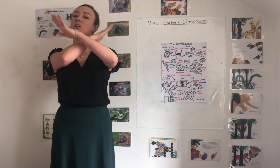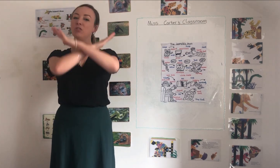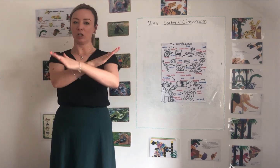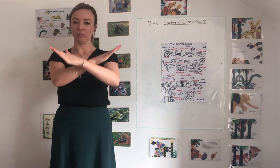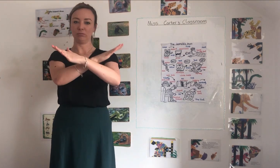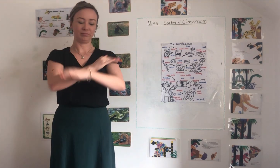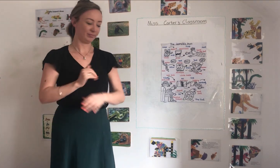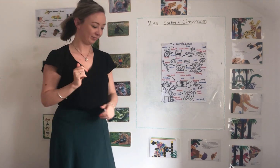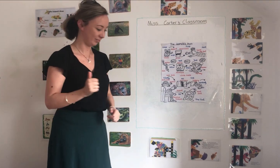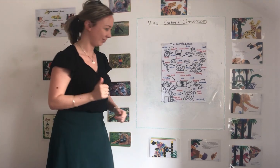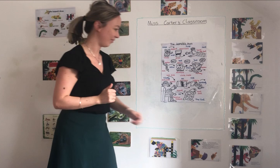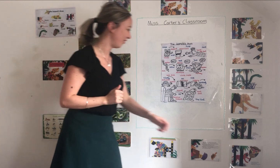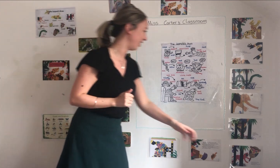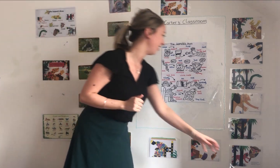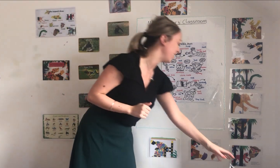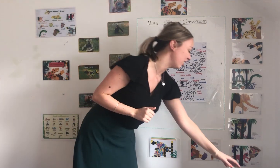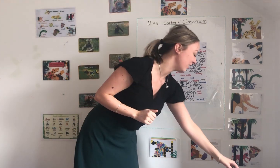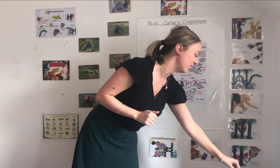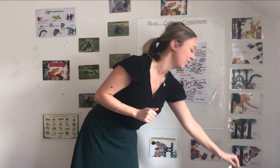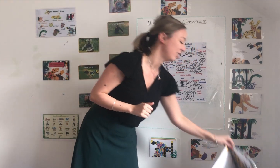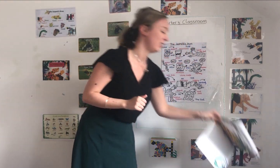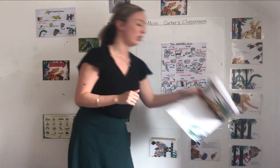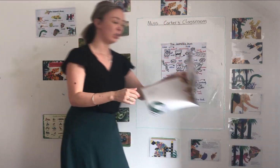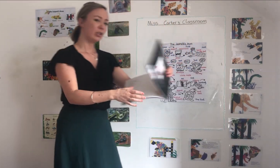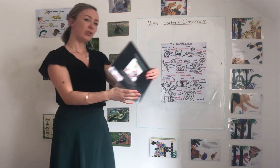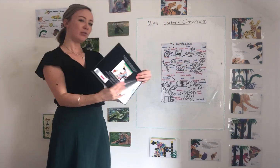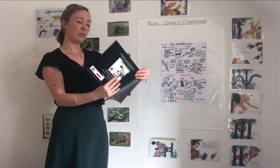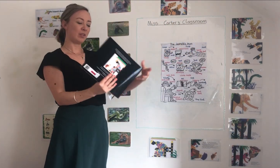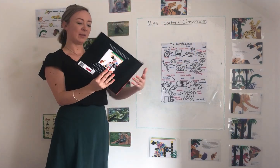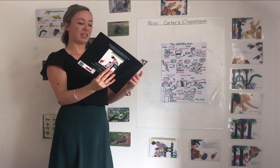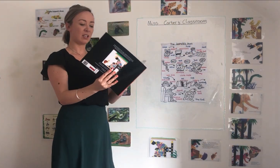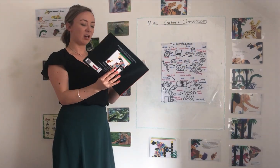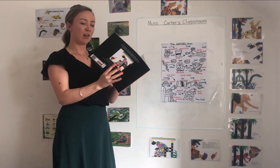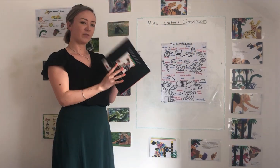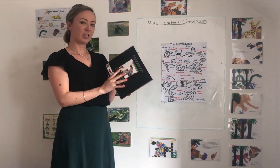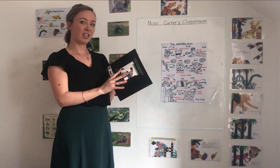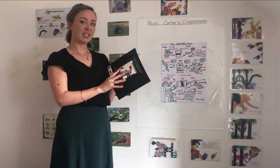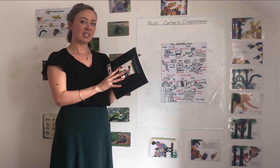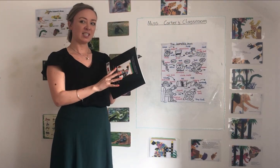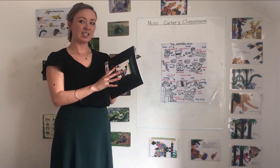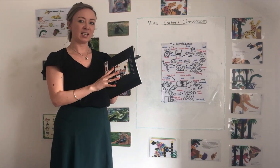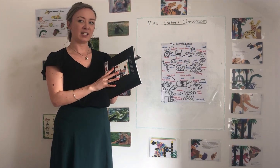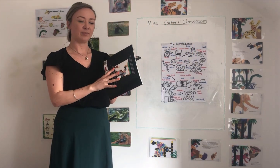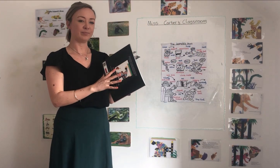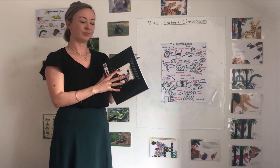no. Very good. Who do we meet after Onini?